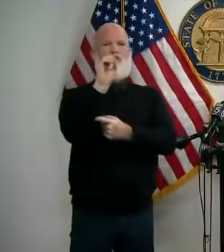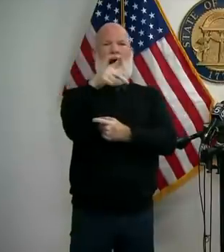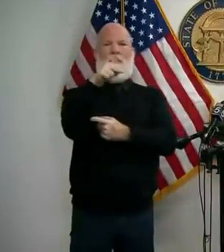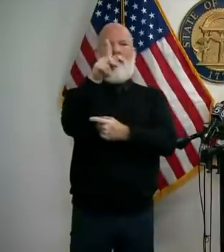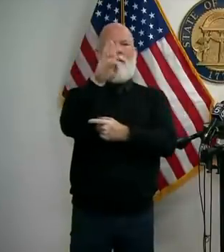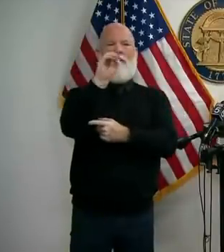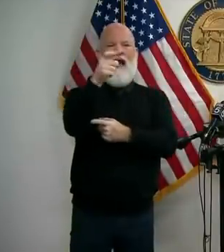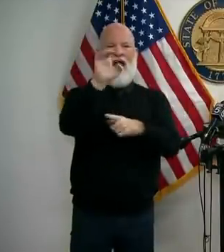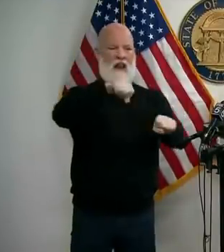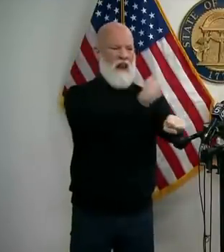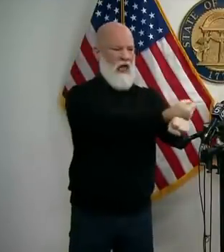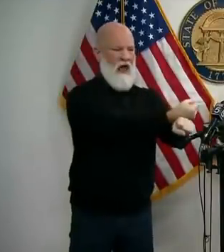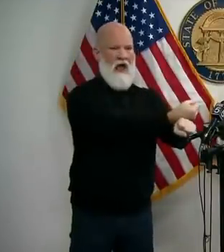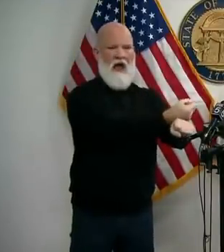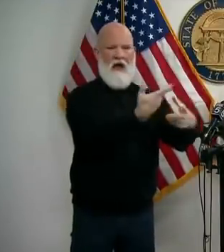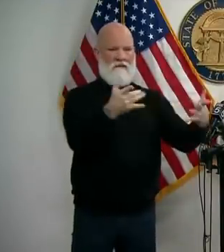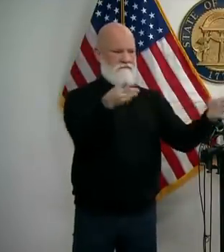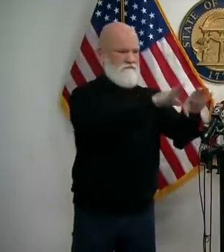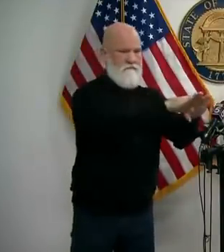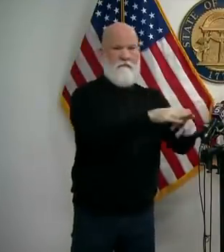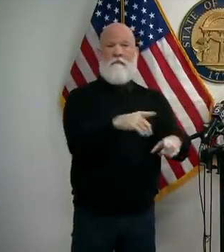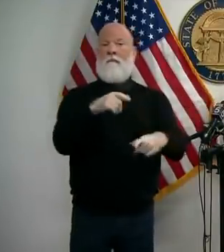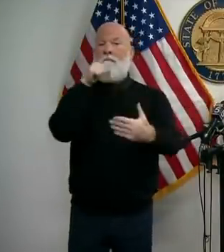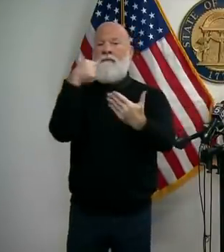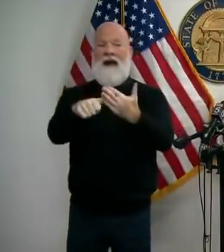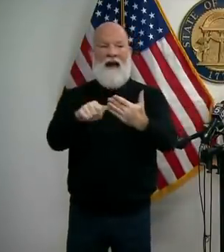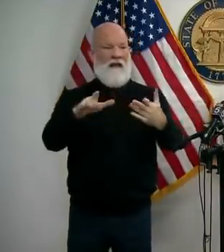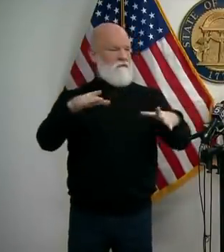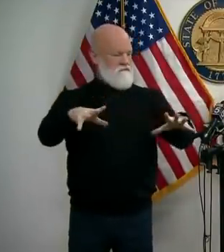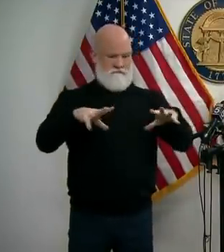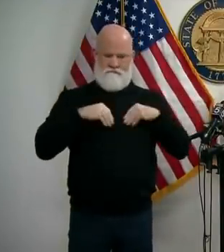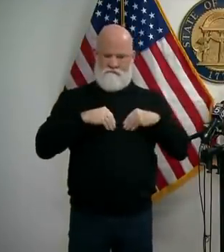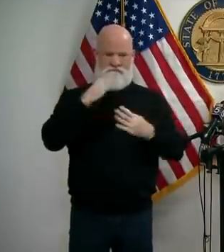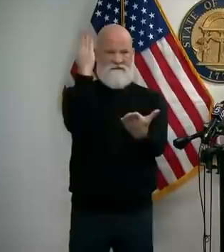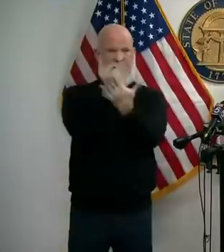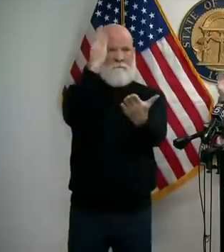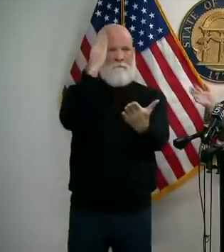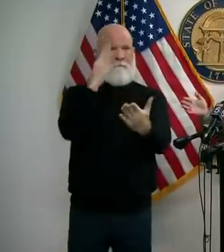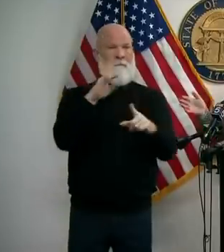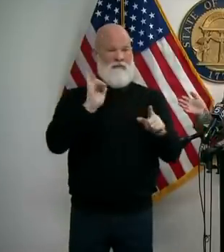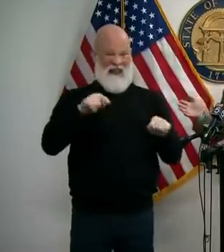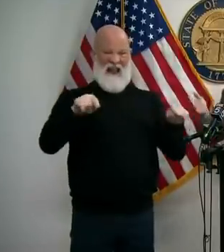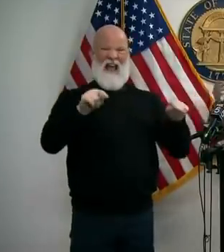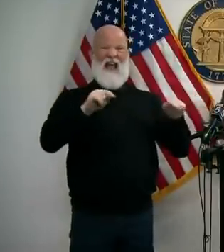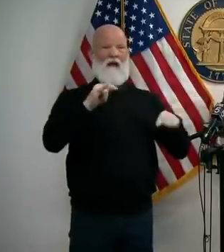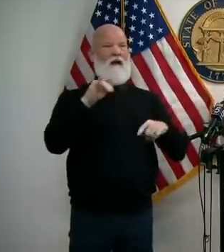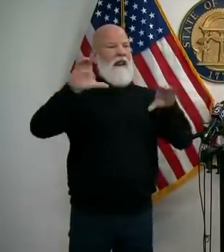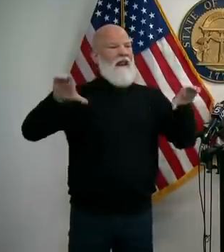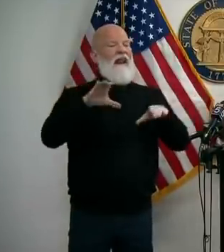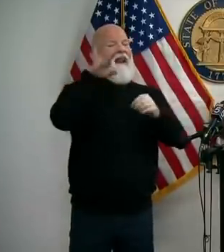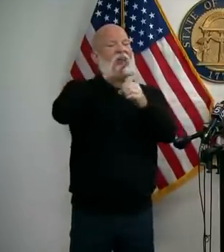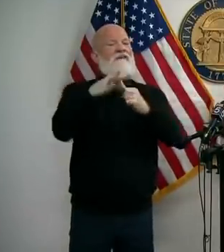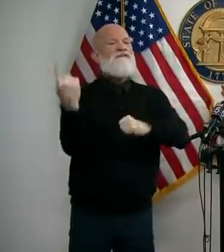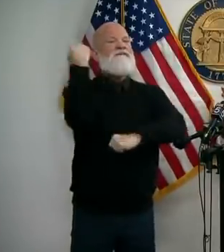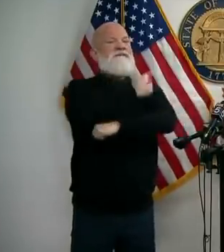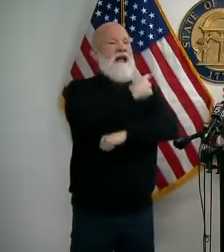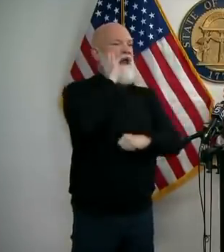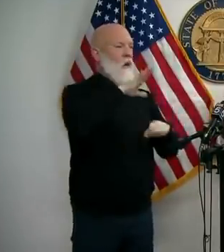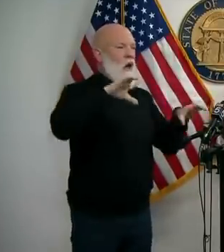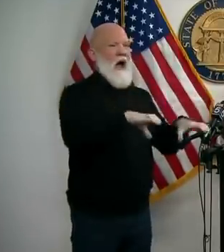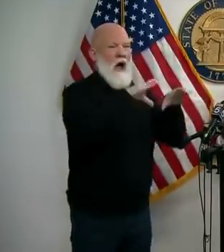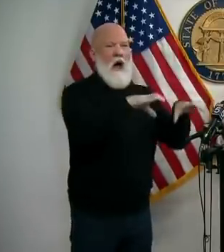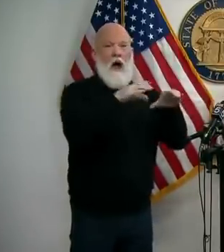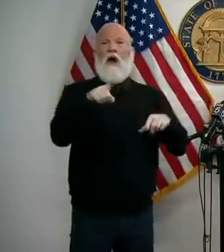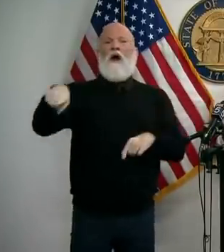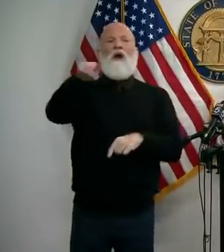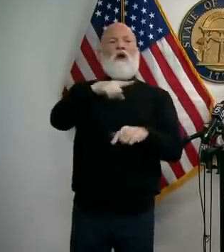that. So while they're busy doing Election Day activities, it's hard to say, we're going to have a group of people over here while the rest of us are counting. You go deal with absentee ballots.